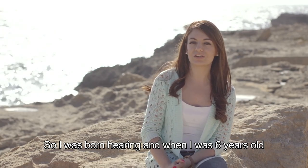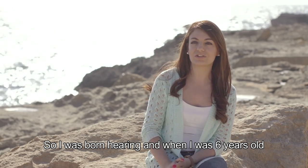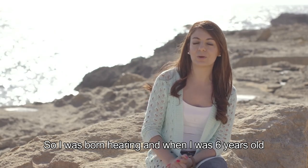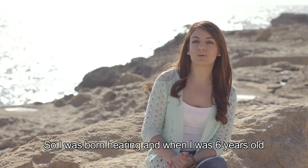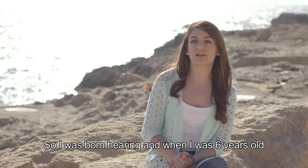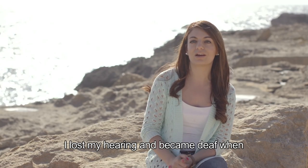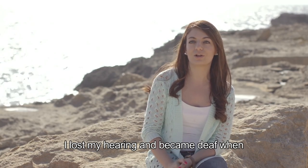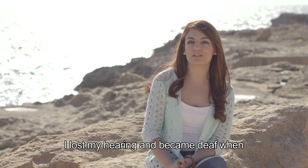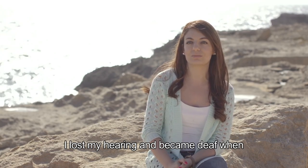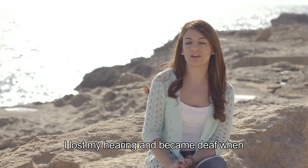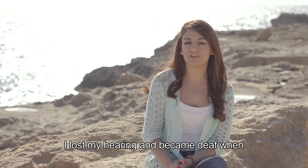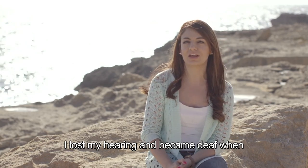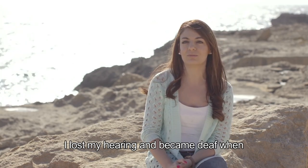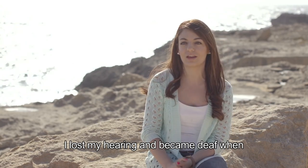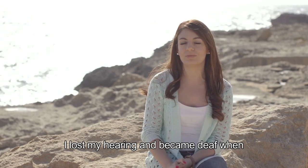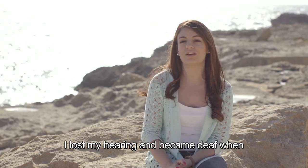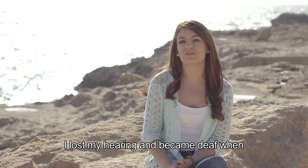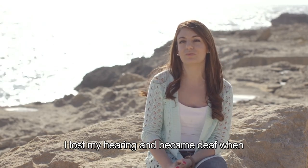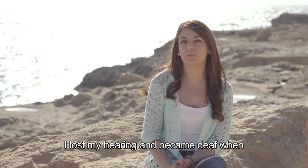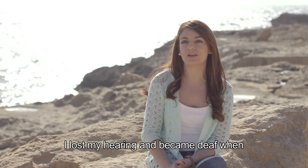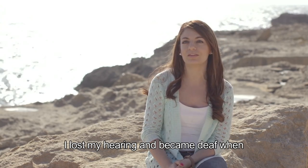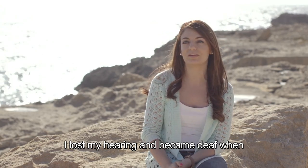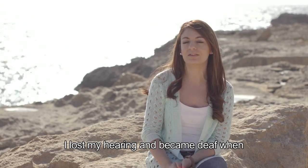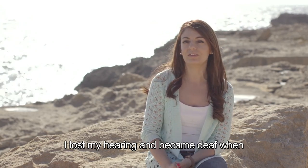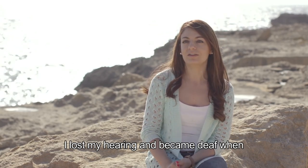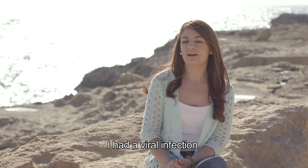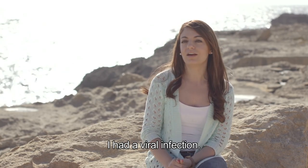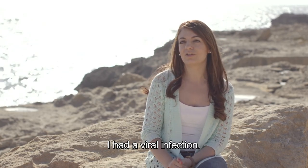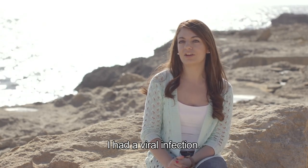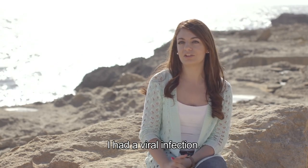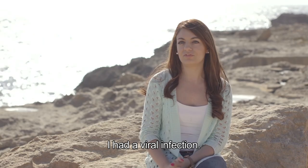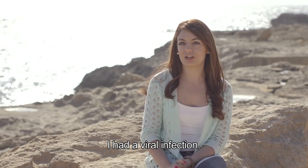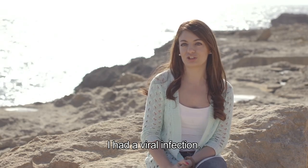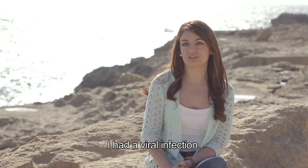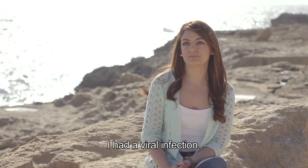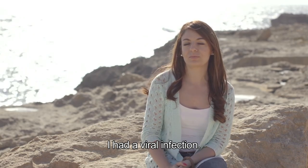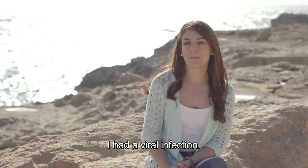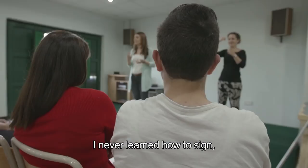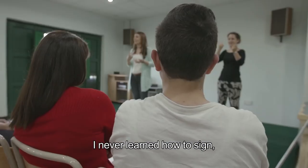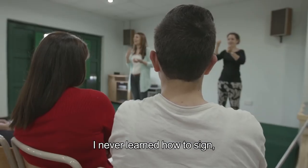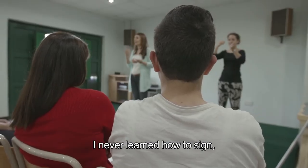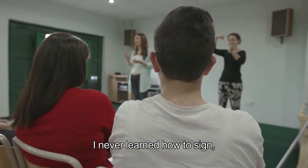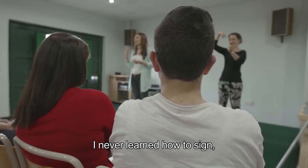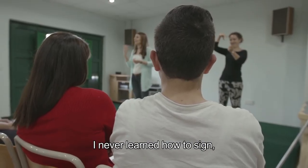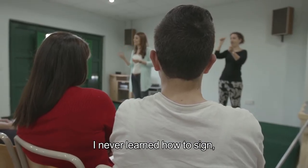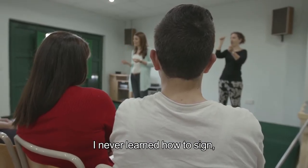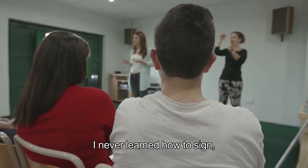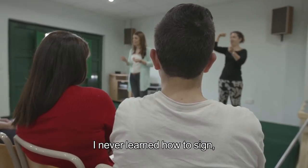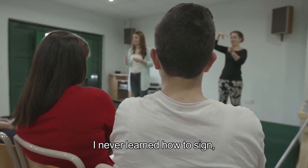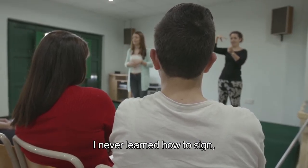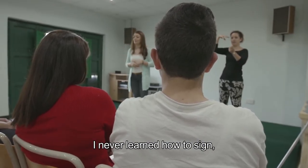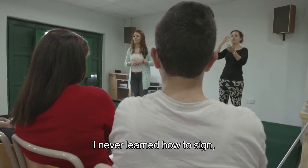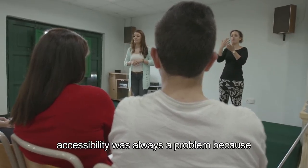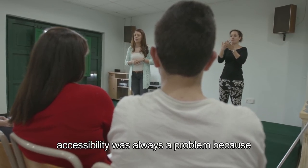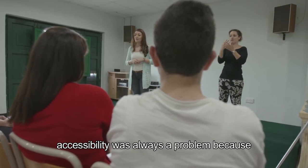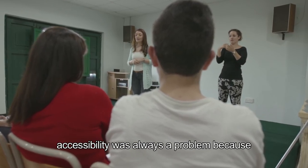6 years old, I lost my hearing and became deaf when I had a viral infection. I never learned how to sign. Accessibility